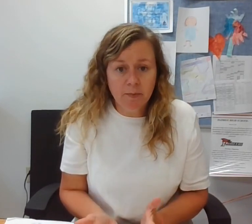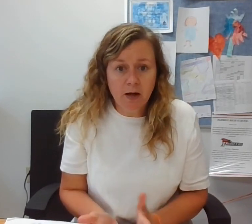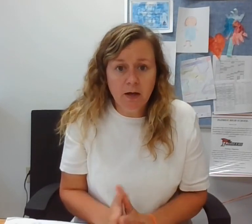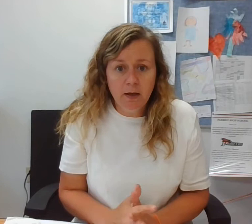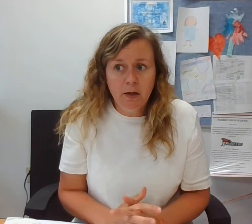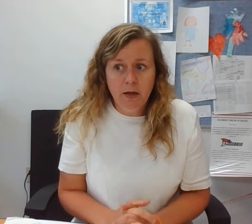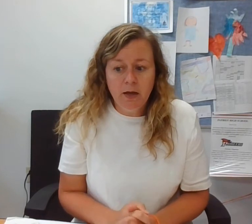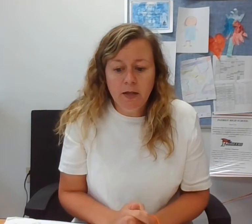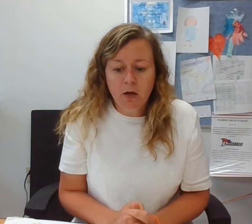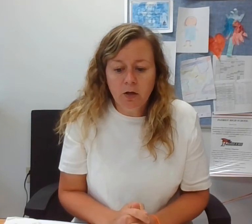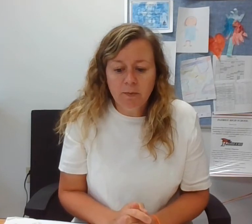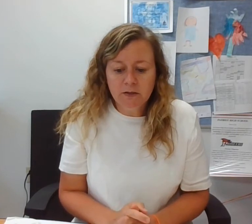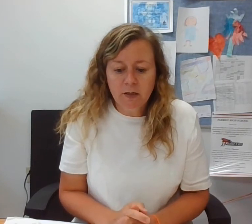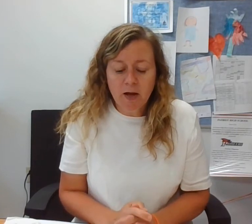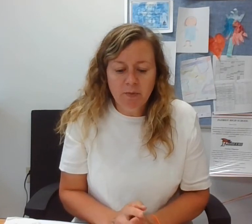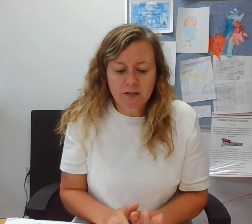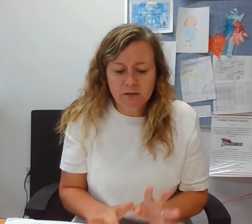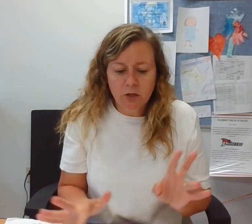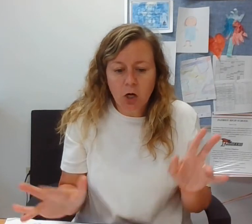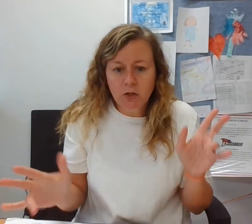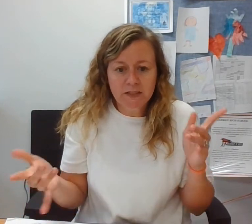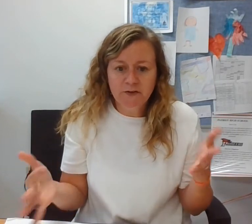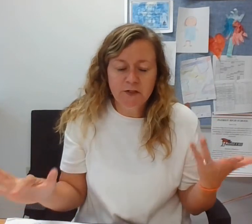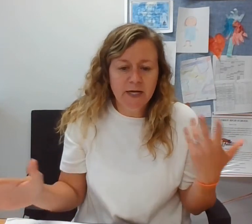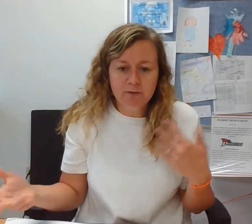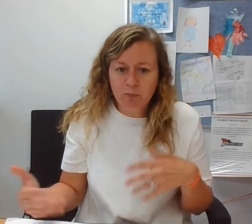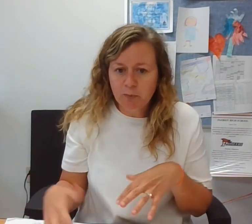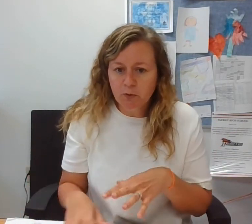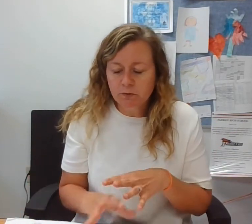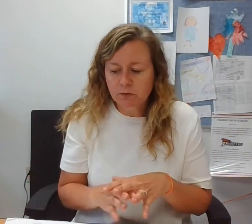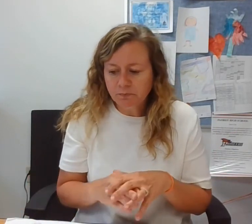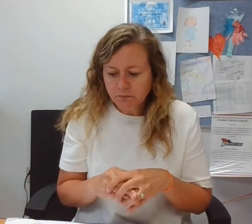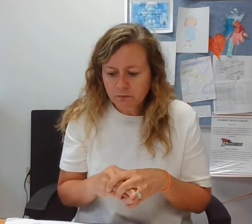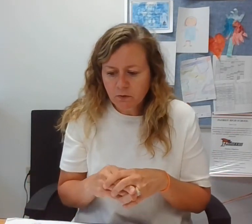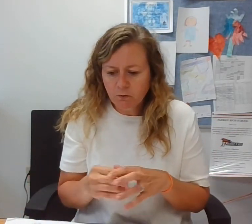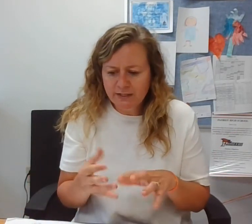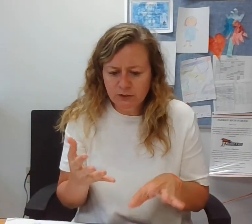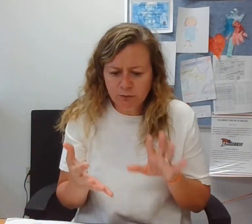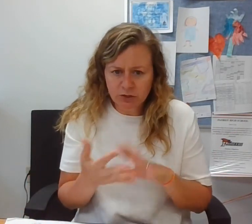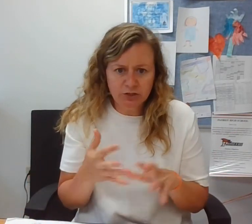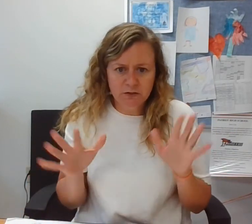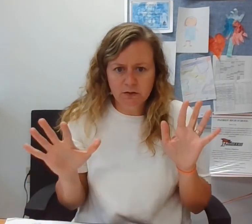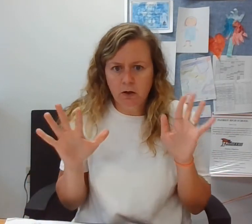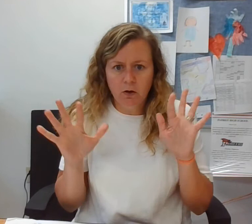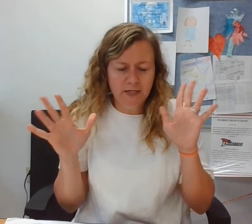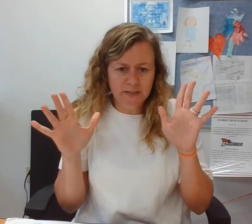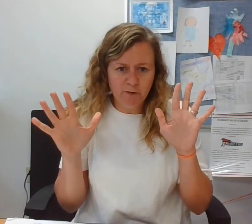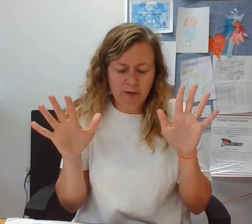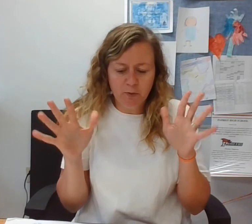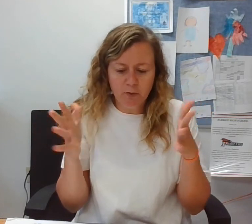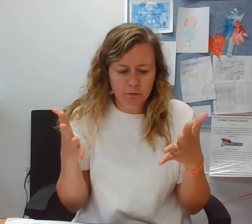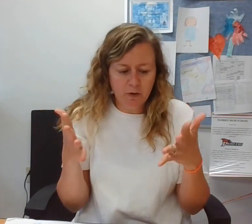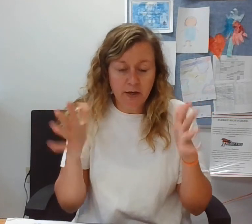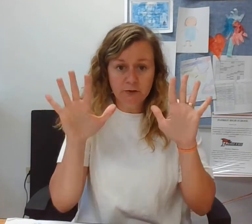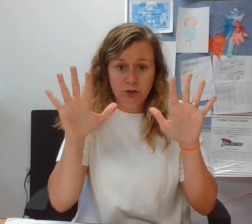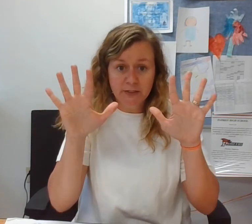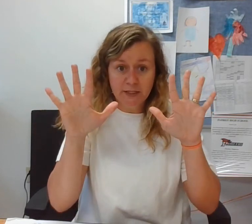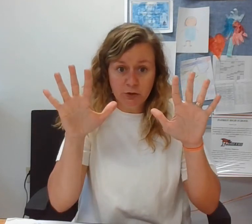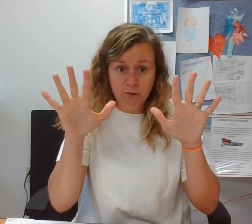pot. And they call it a melting pot because it's all these different types of people. Races, religions, all kinds of different people, okay? So you're going to take 2